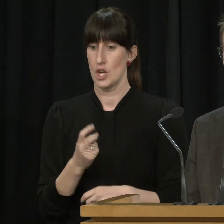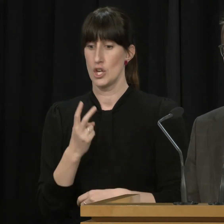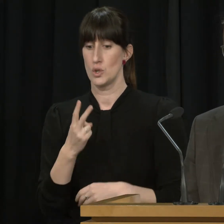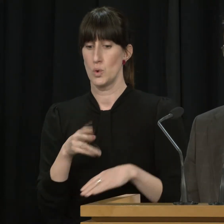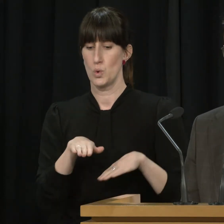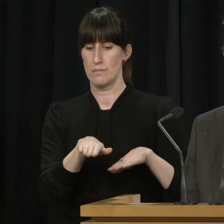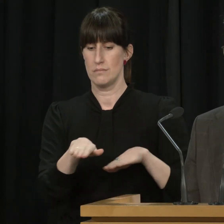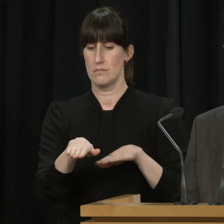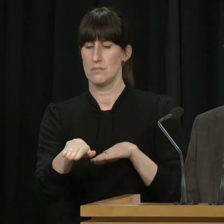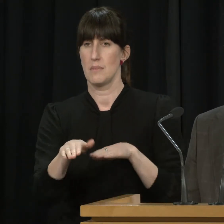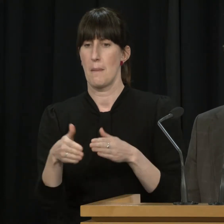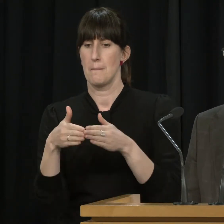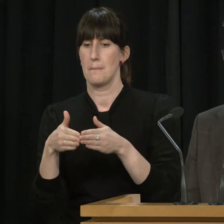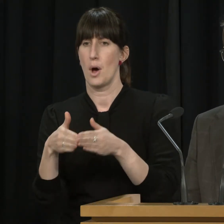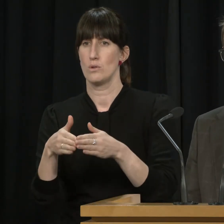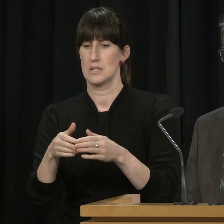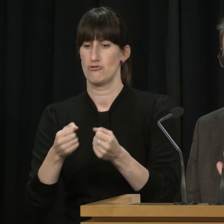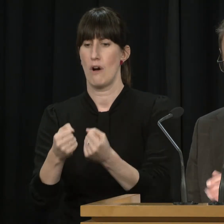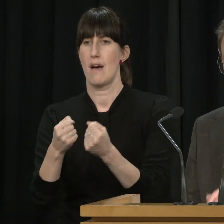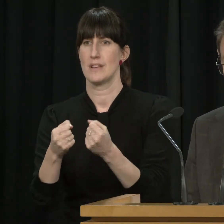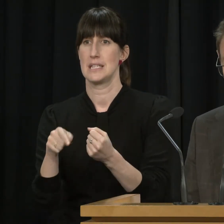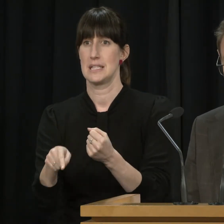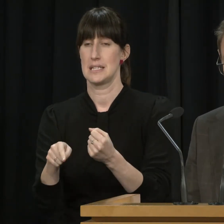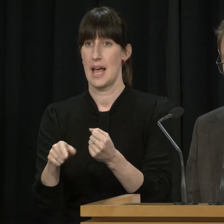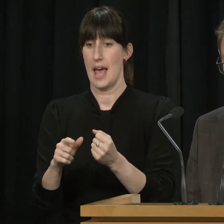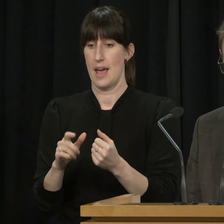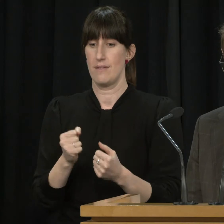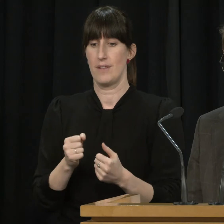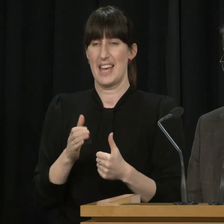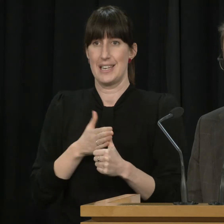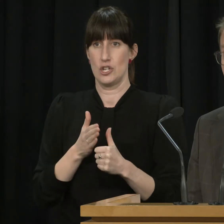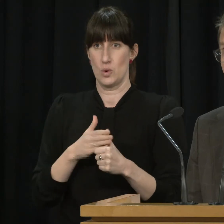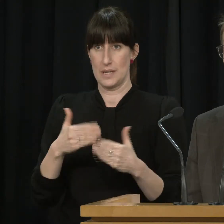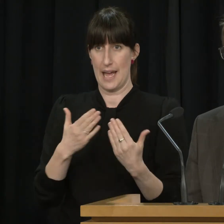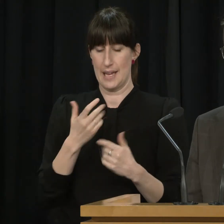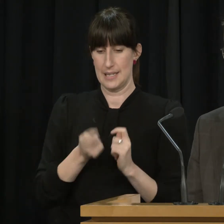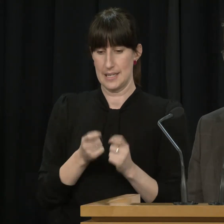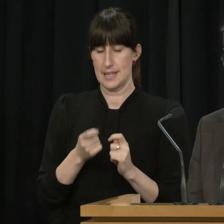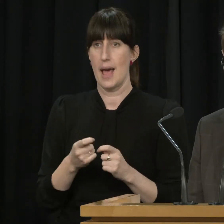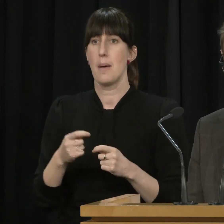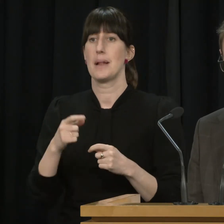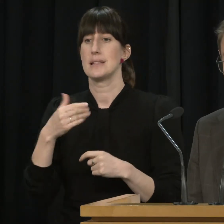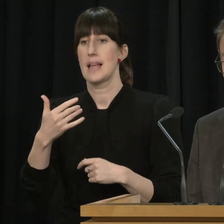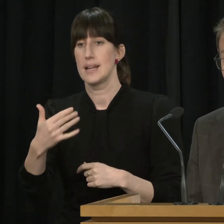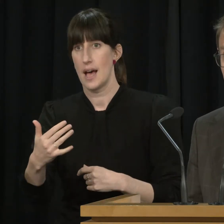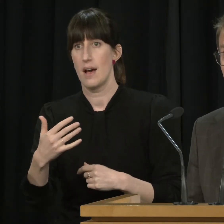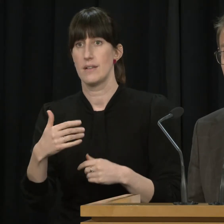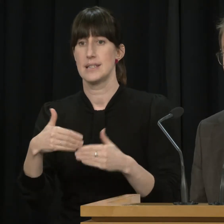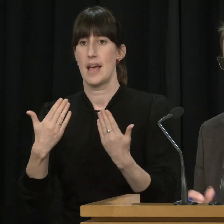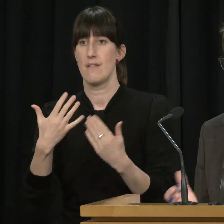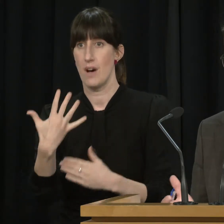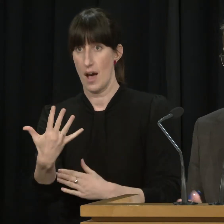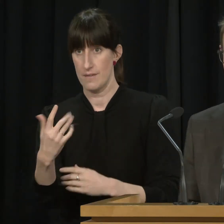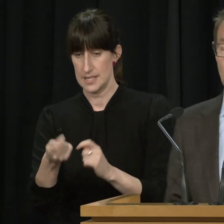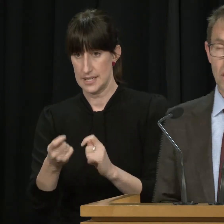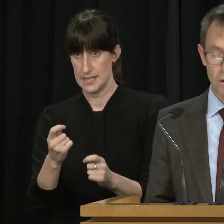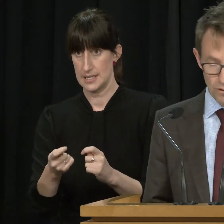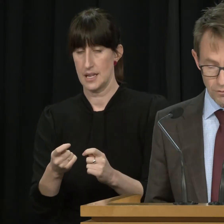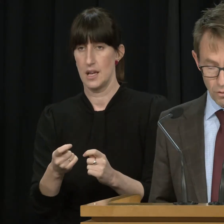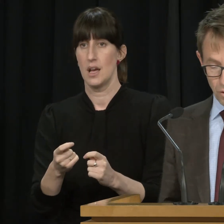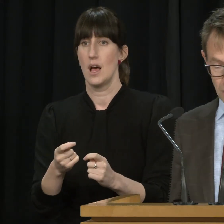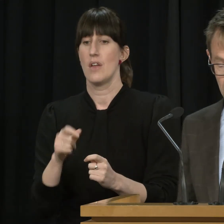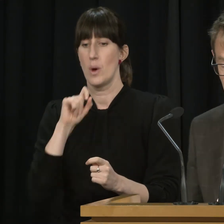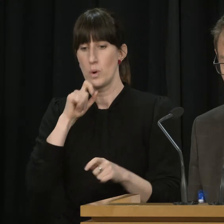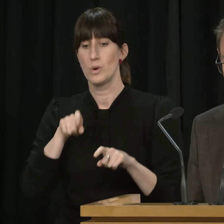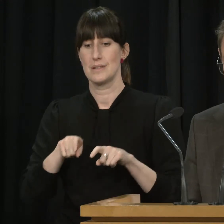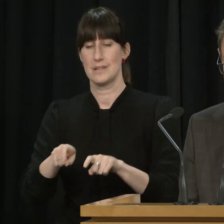pilots, are having both day initial tests as well as a day 5 and day 12 test. They remain in isolation, those last 2, for the